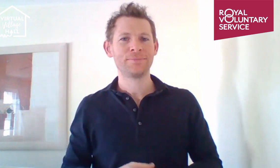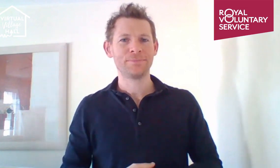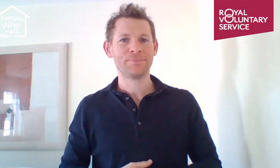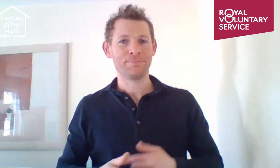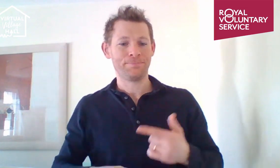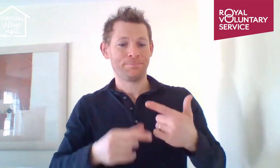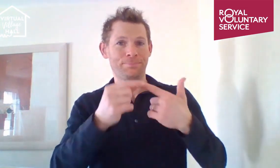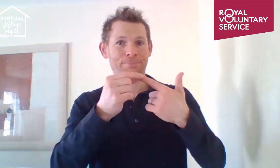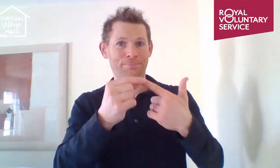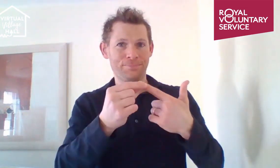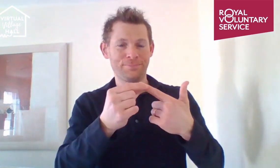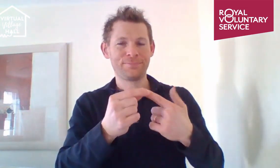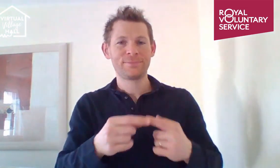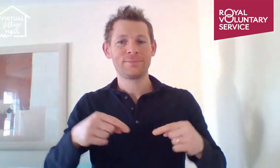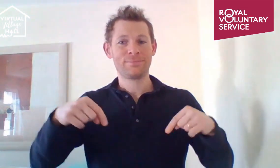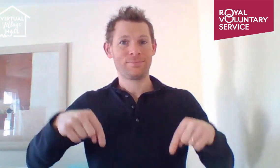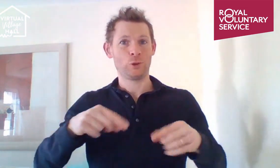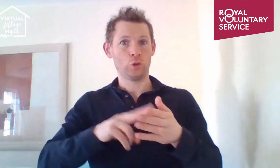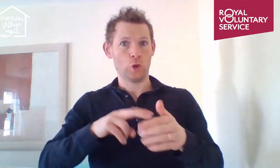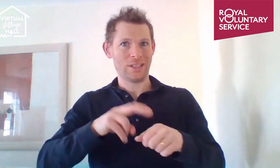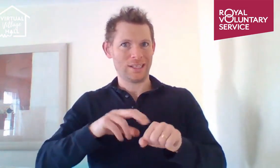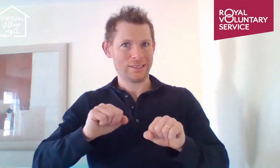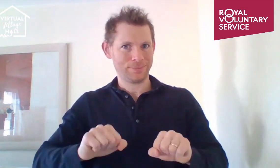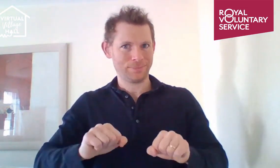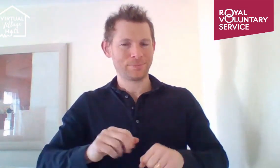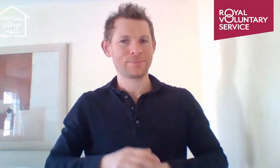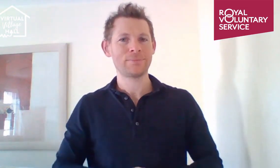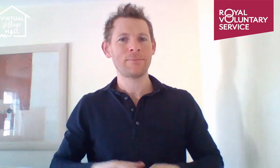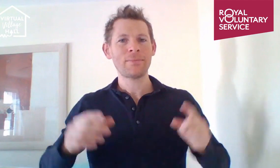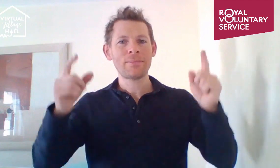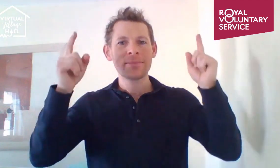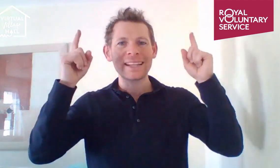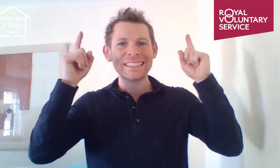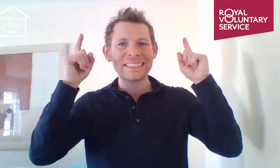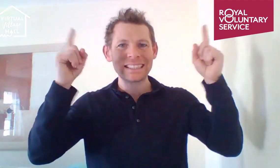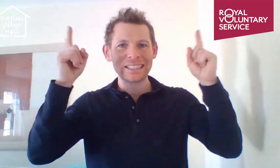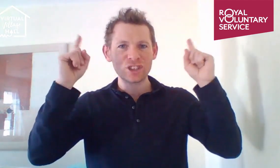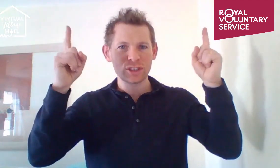school. And the second one, in Northern Ireland, we sign teacher,